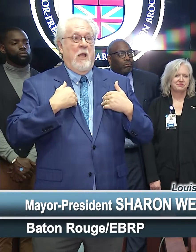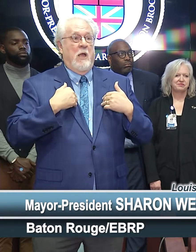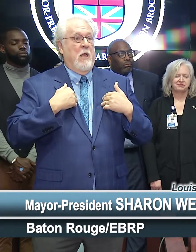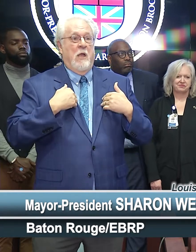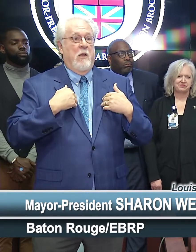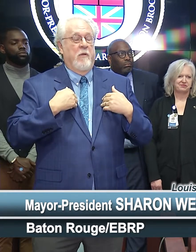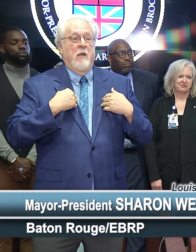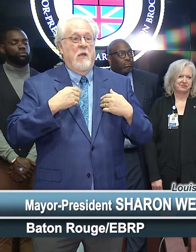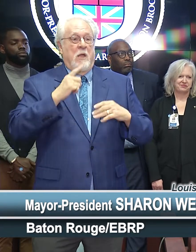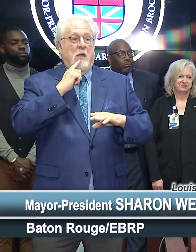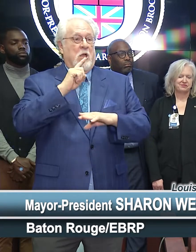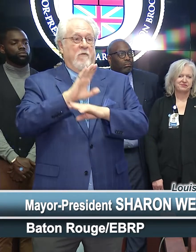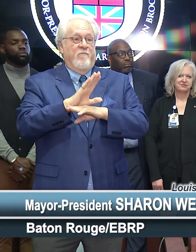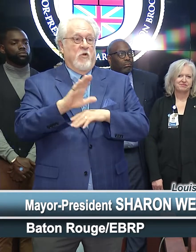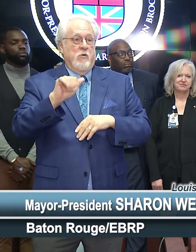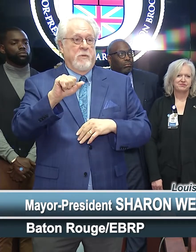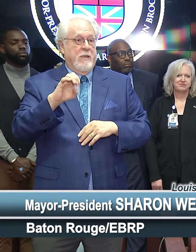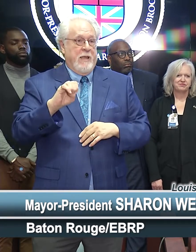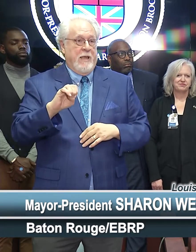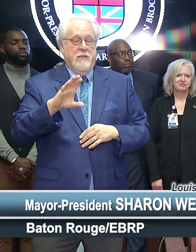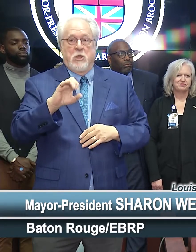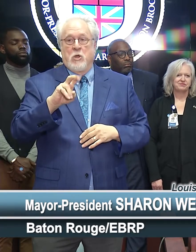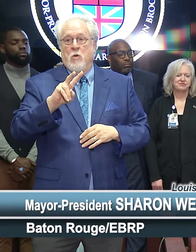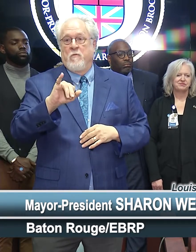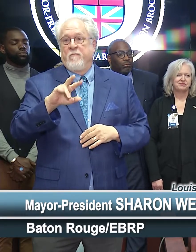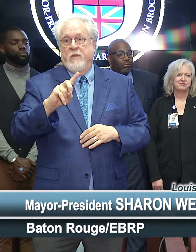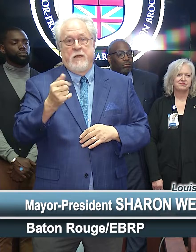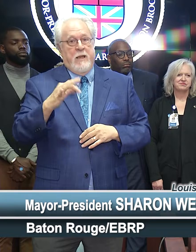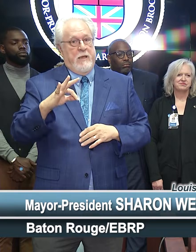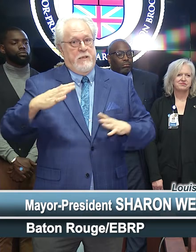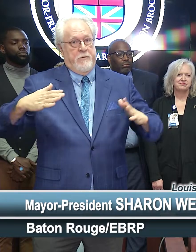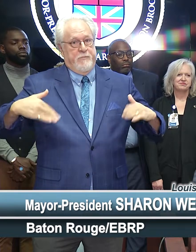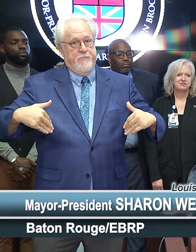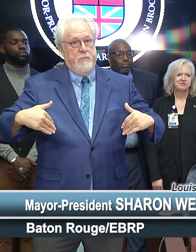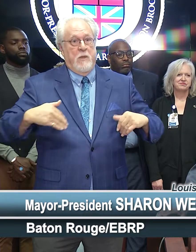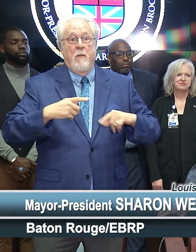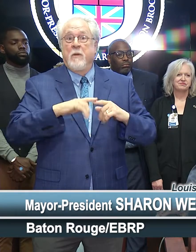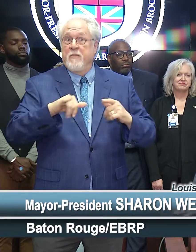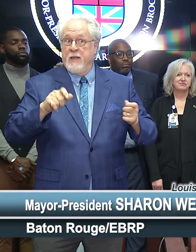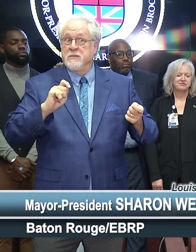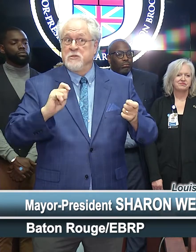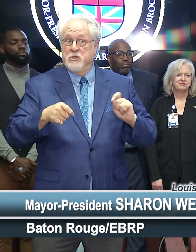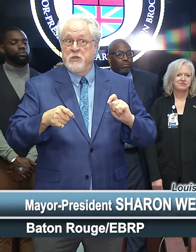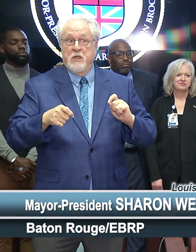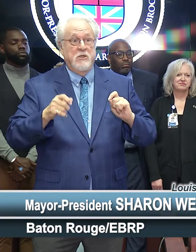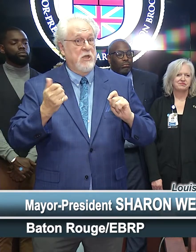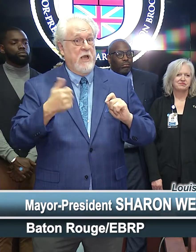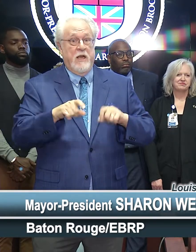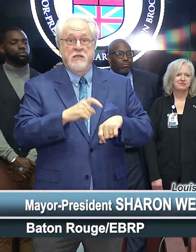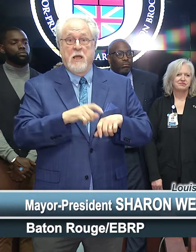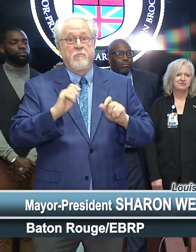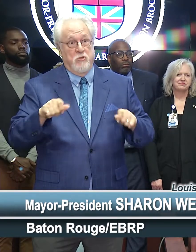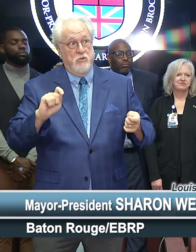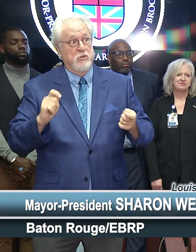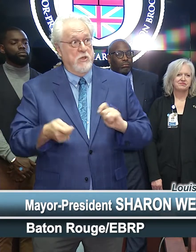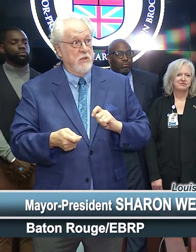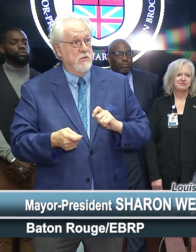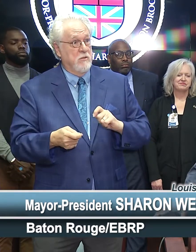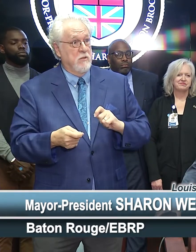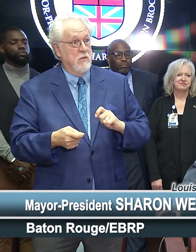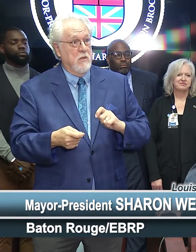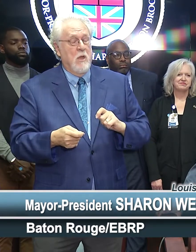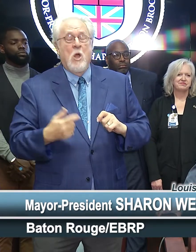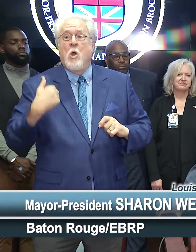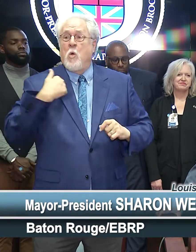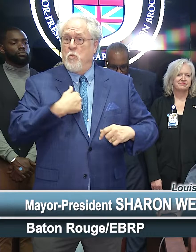a confirmed case of COVID-19, but that could change at any moment. We all know that.